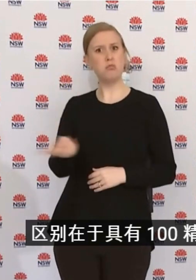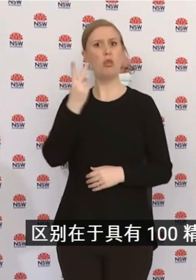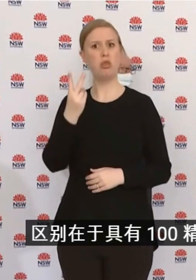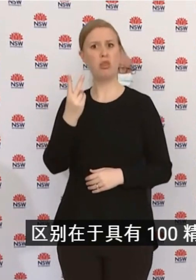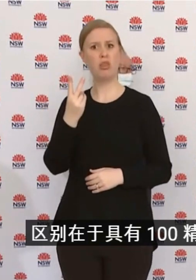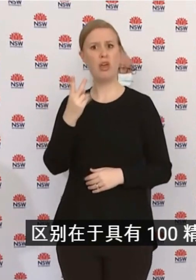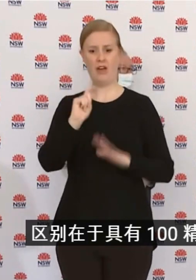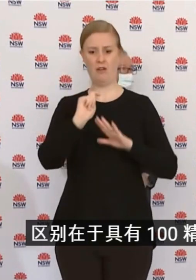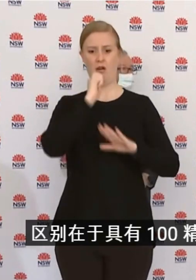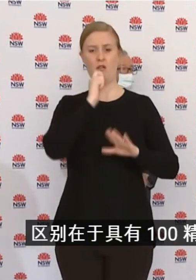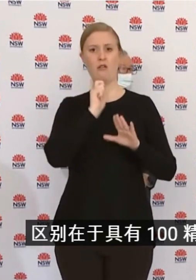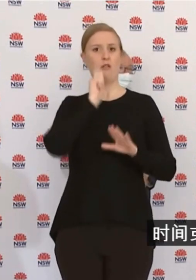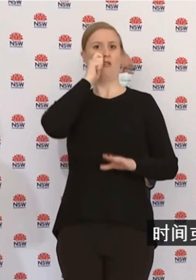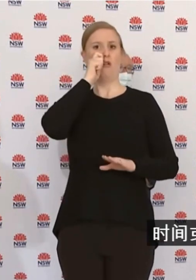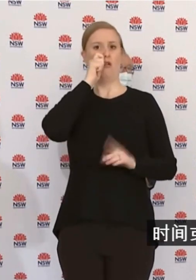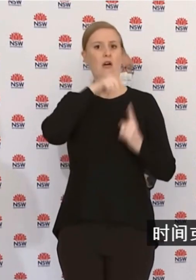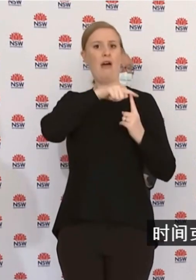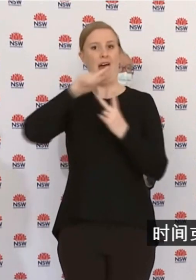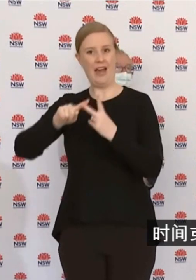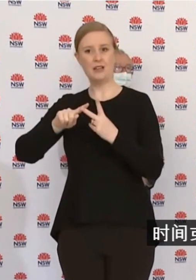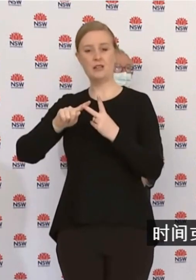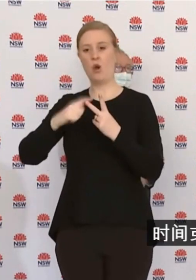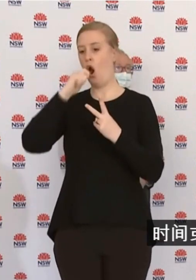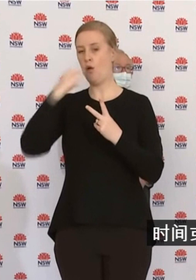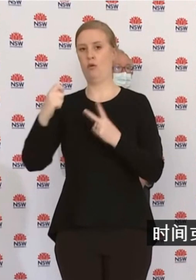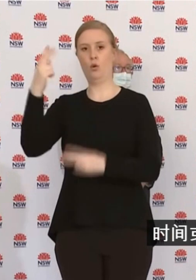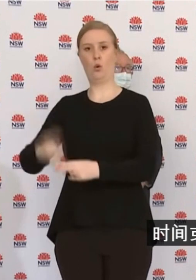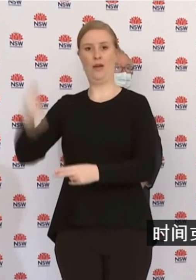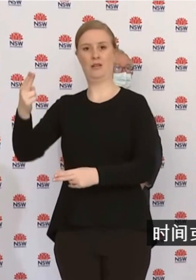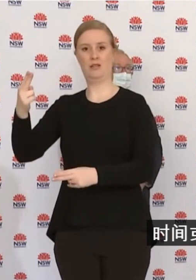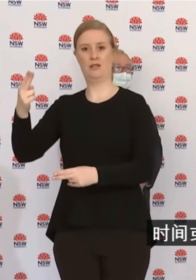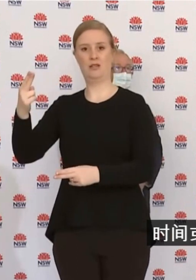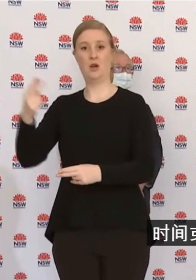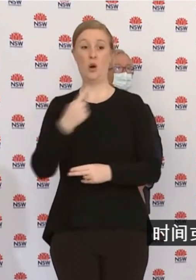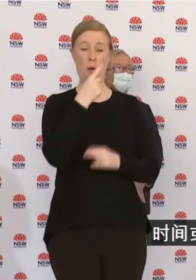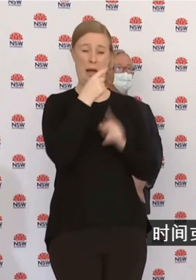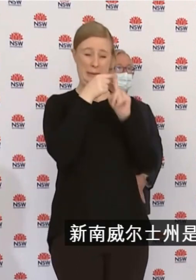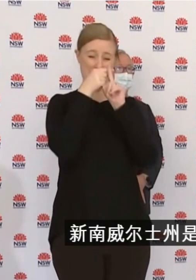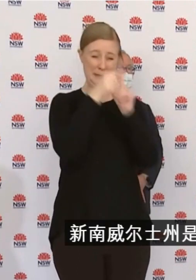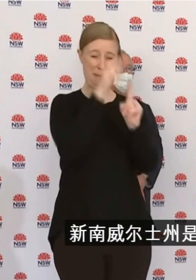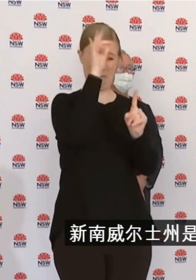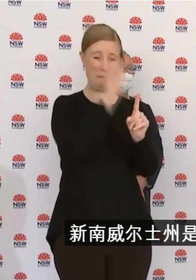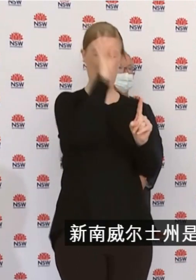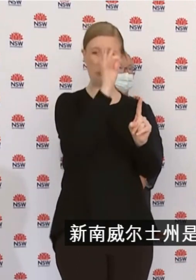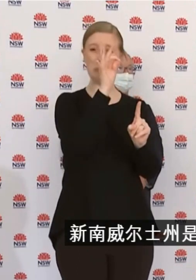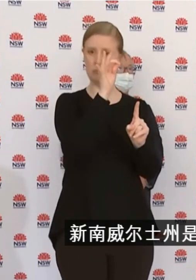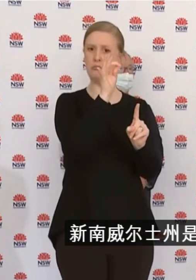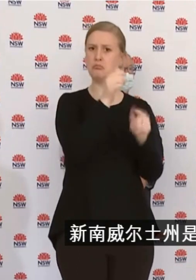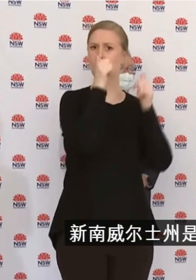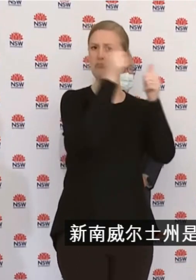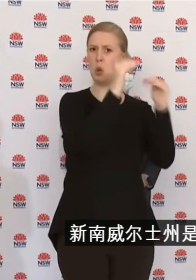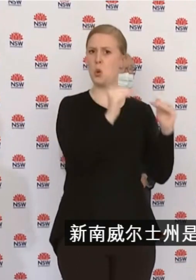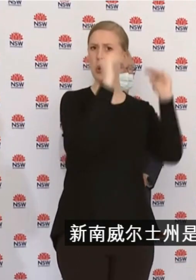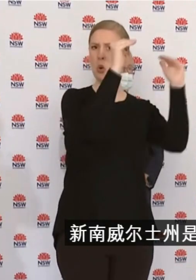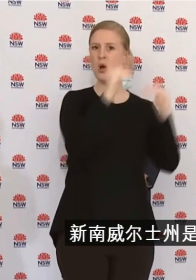that has 100% accuracy but very slow load time, or a machine gun with 98% accuracy. Is New South Wales going to